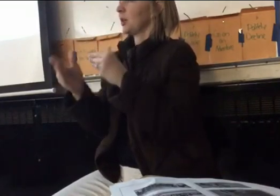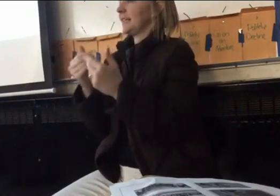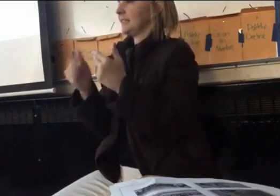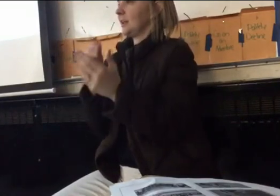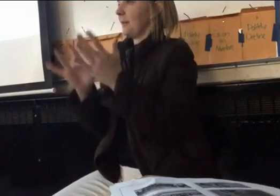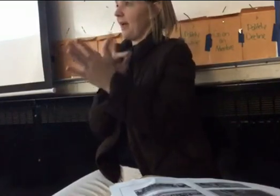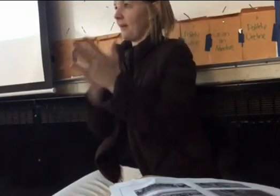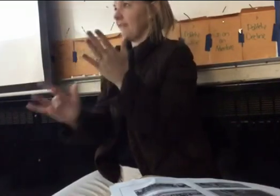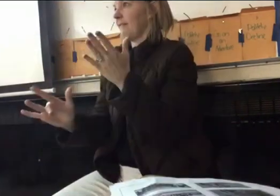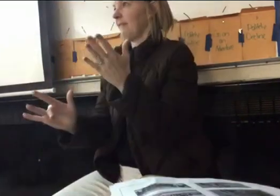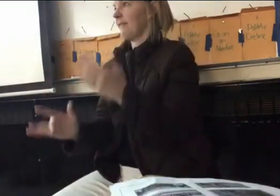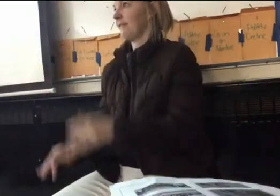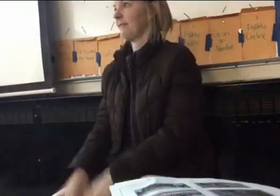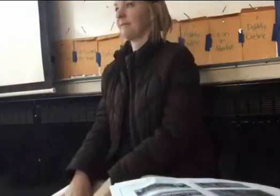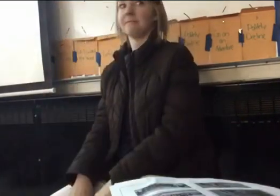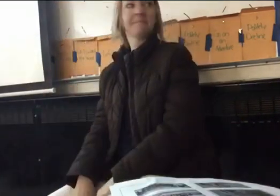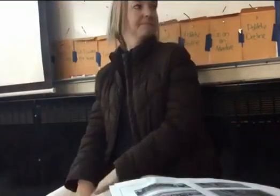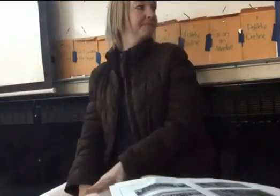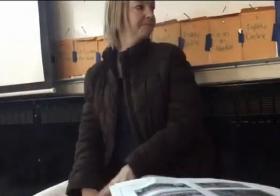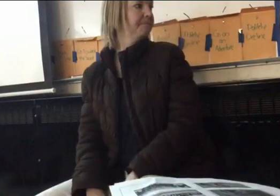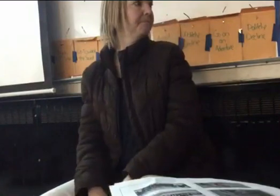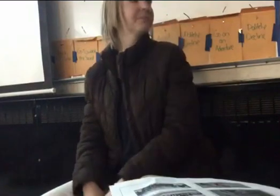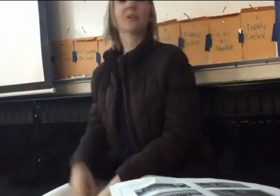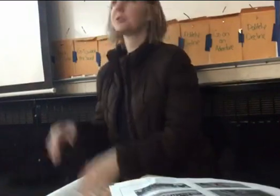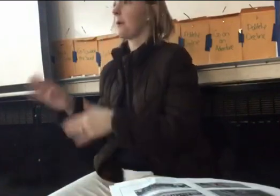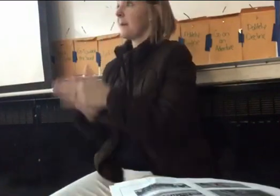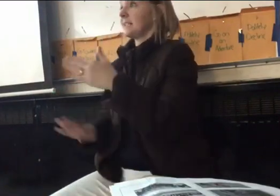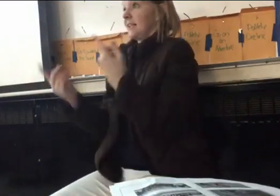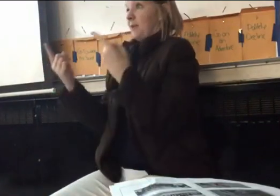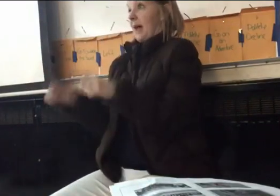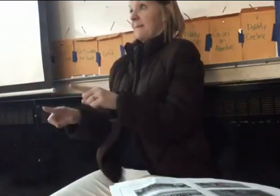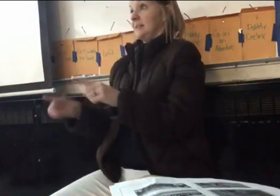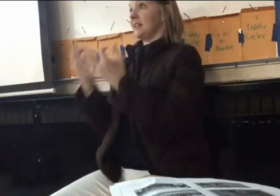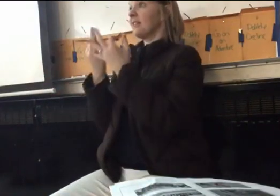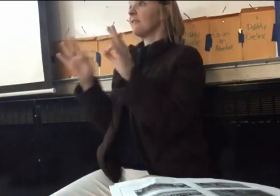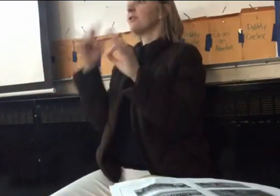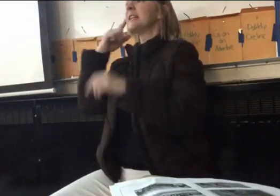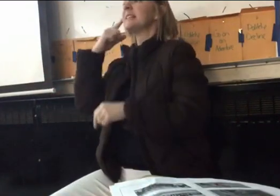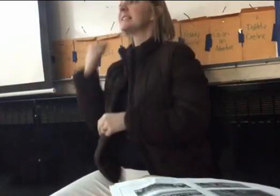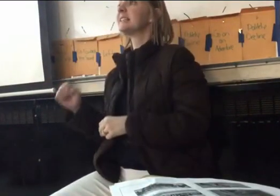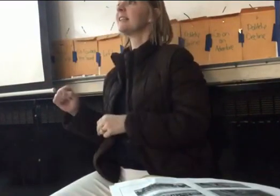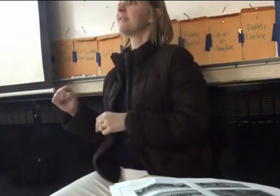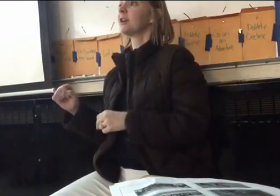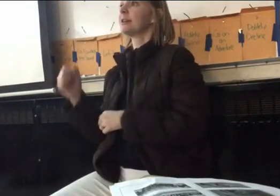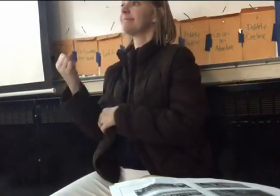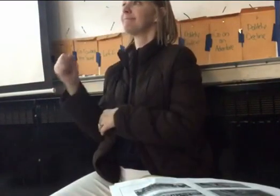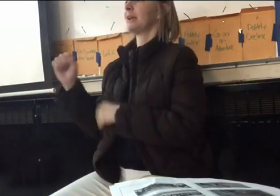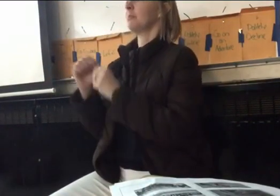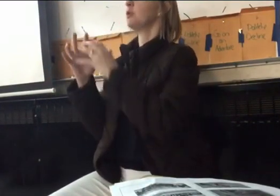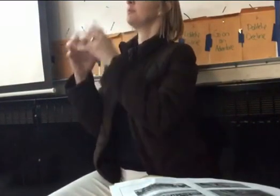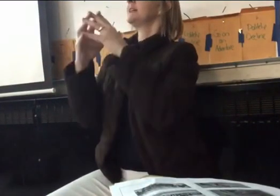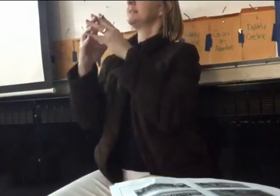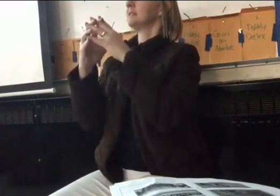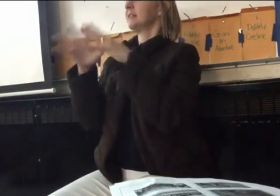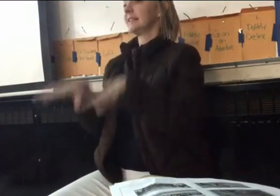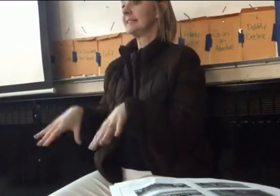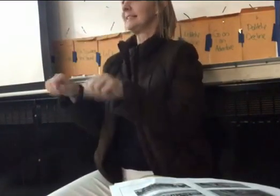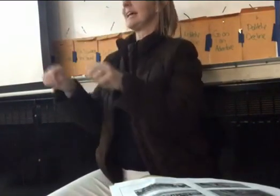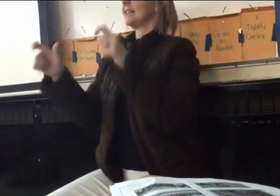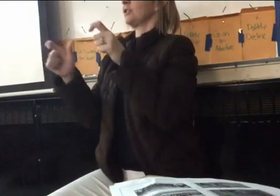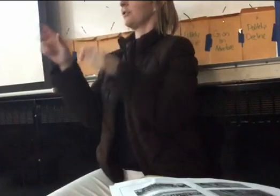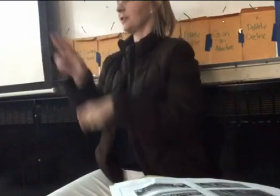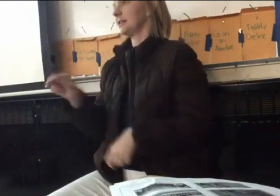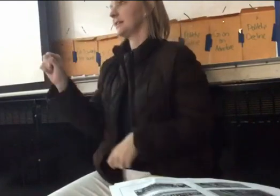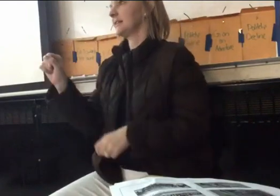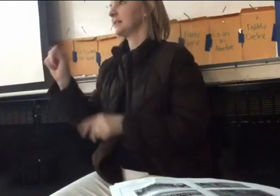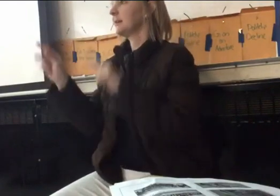debts. So basically what happens is the free silver movement takes over the United States. People begin